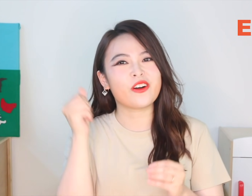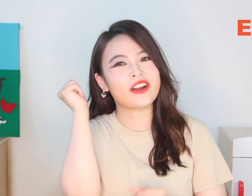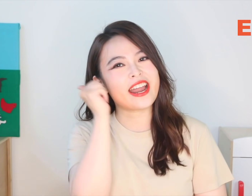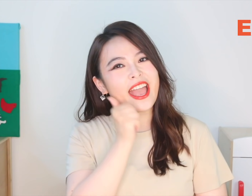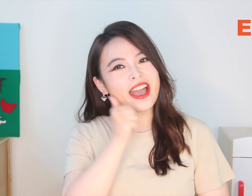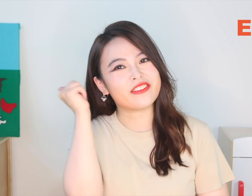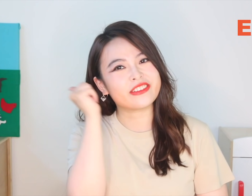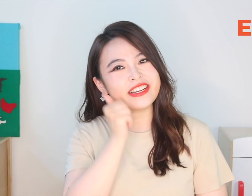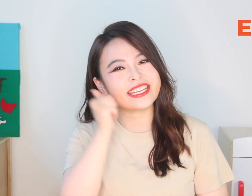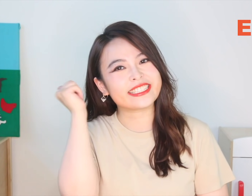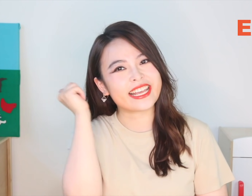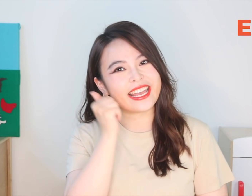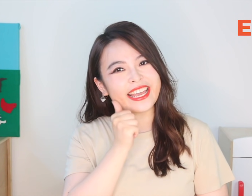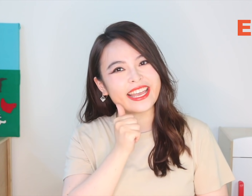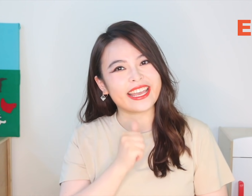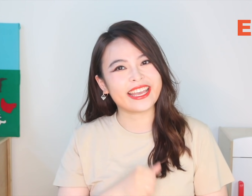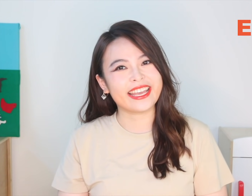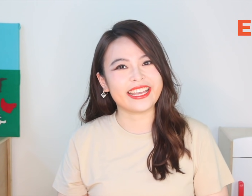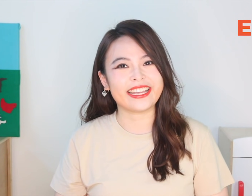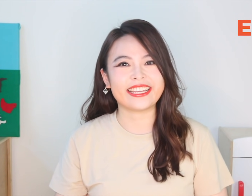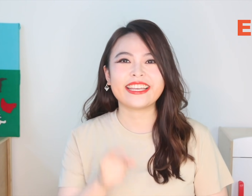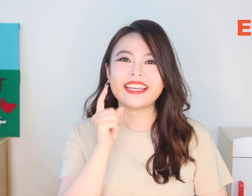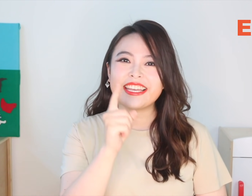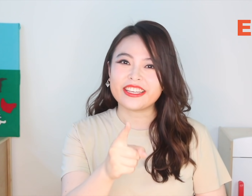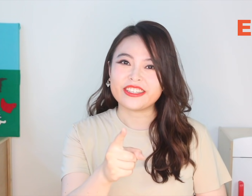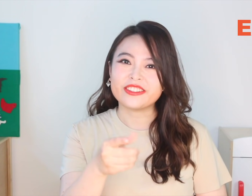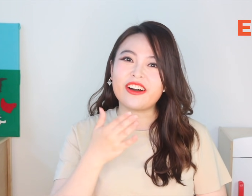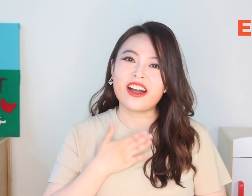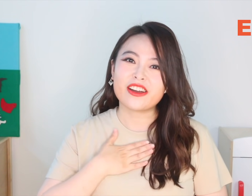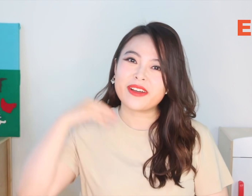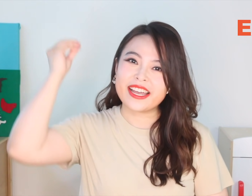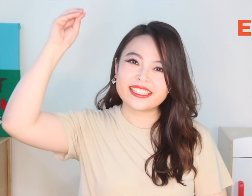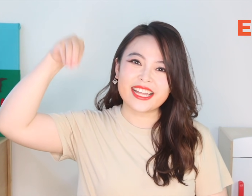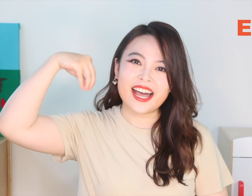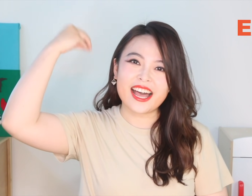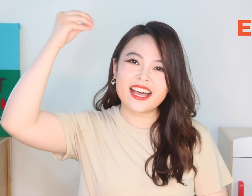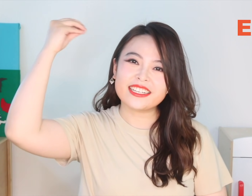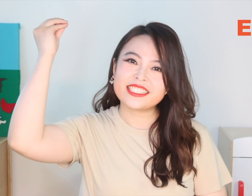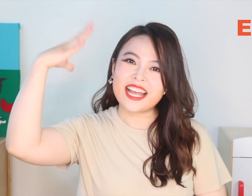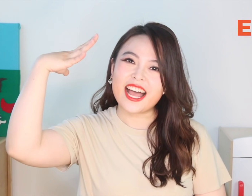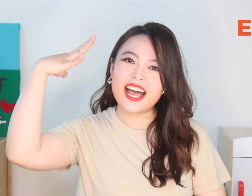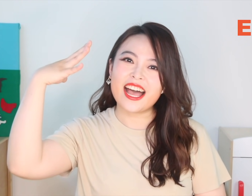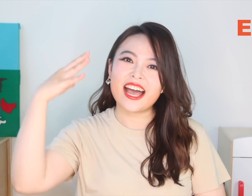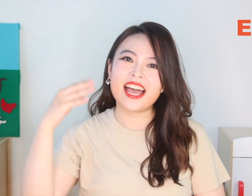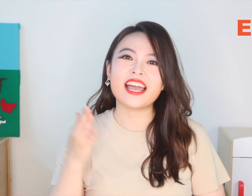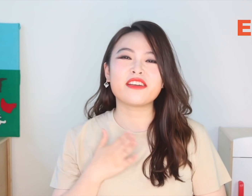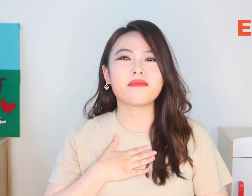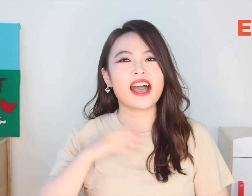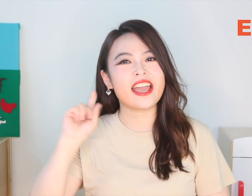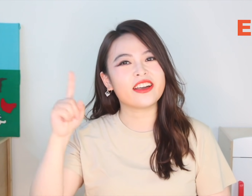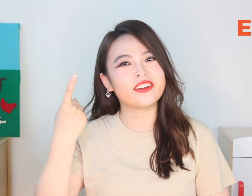more every day. You are my sunshine, my